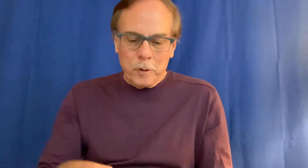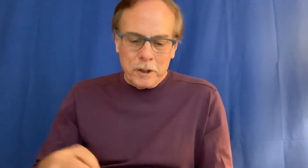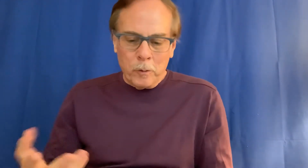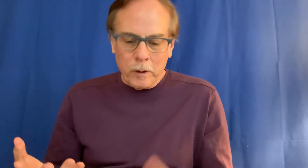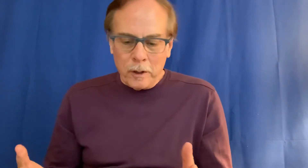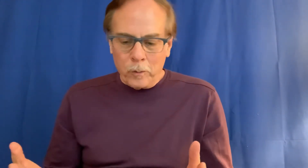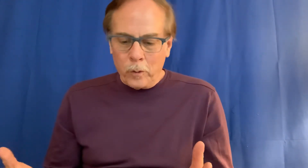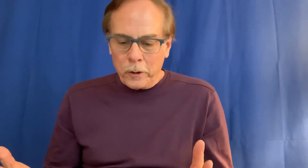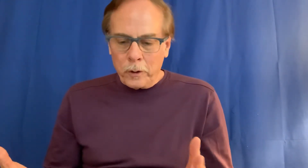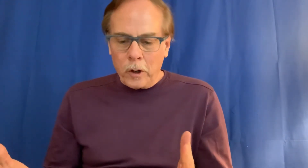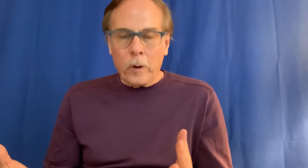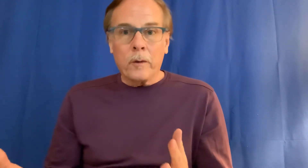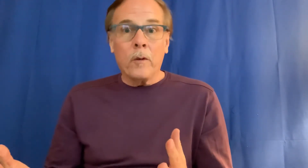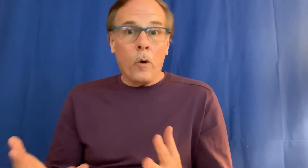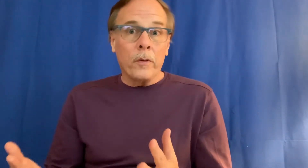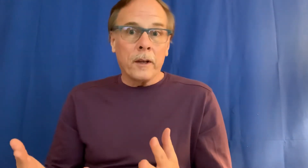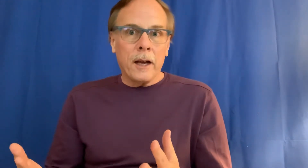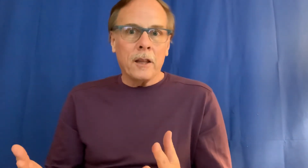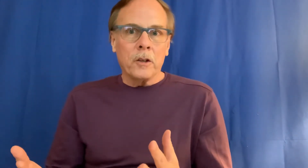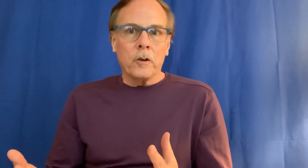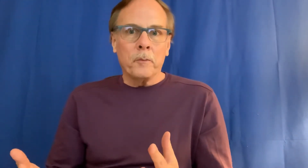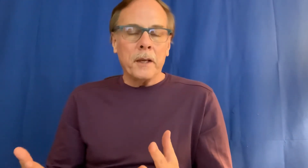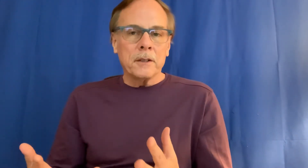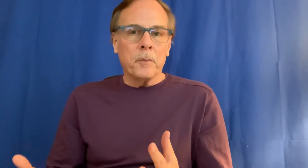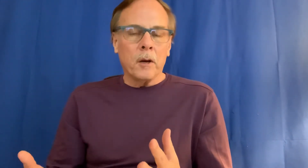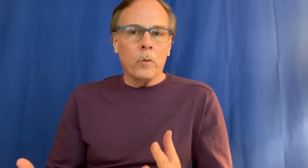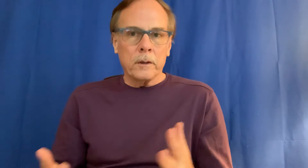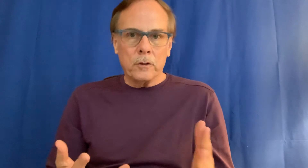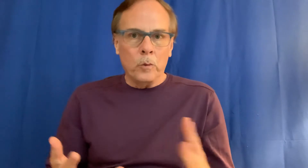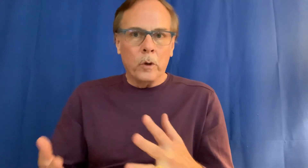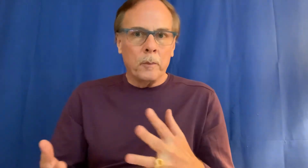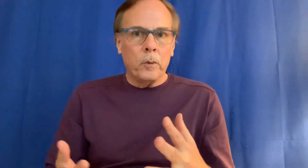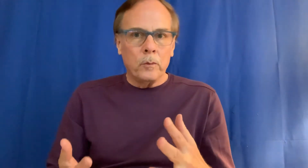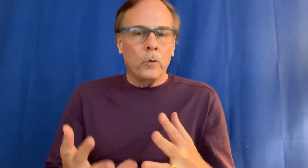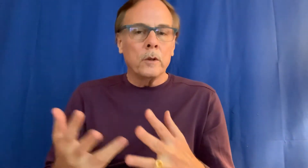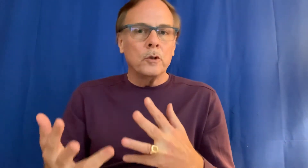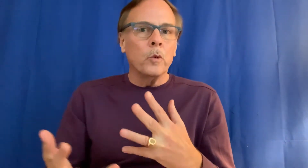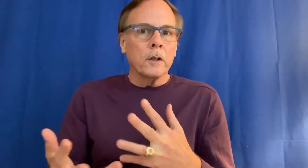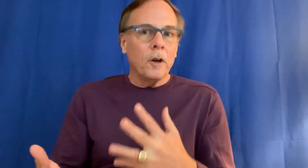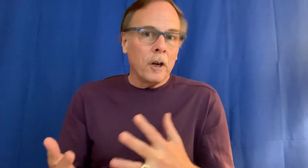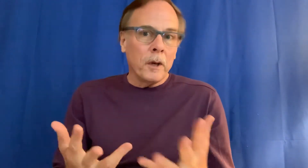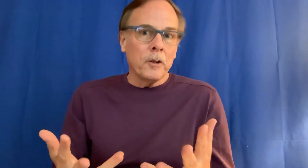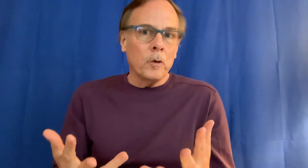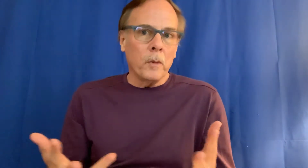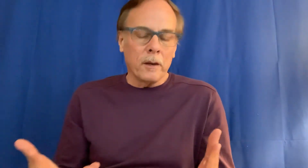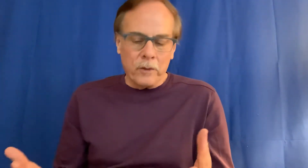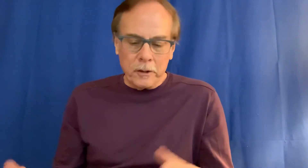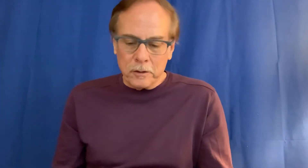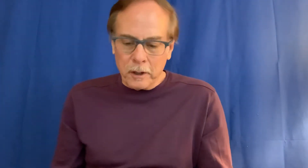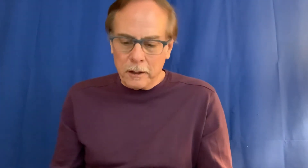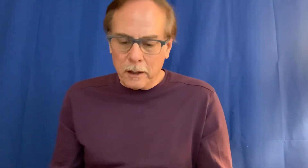where you're going on the calendar, and based upon what you want to talk about, you'll modify your sign,